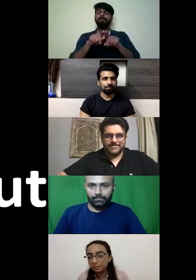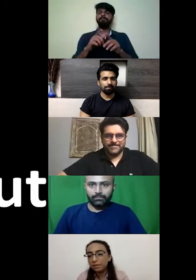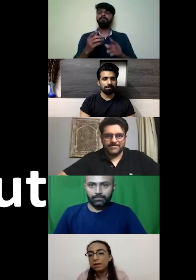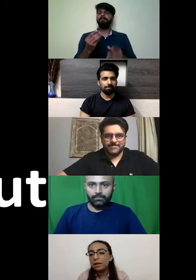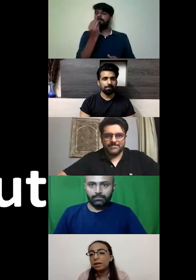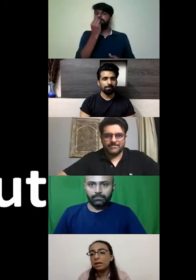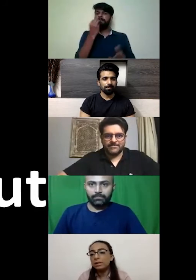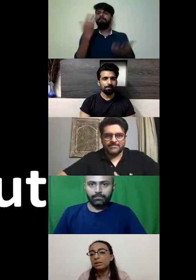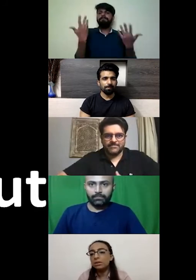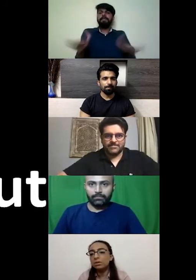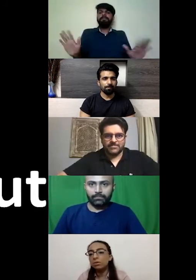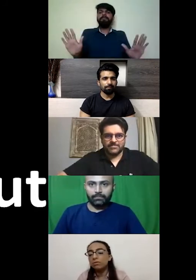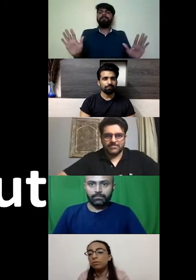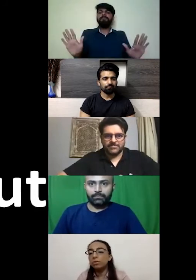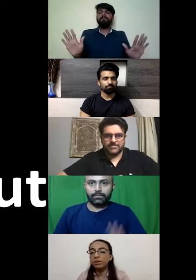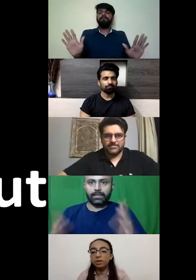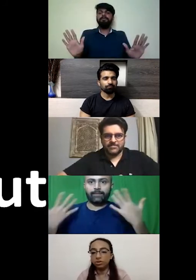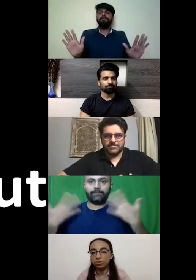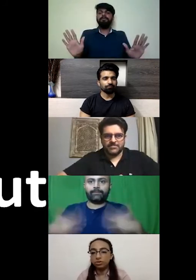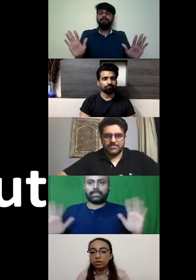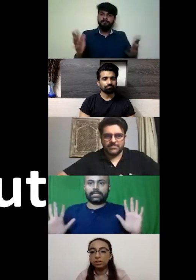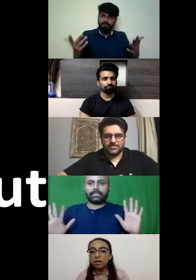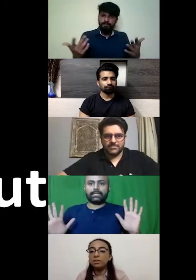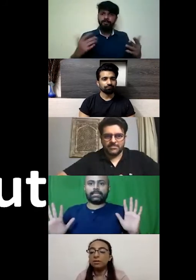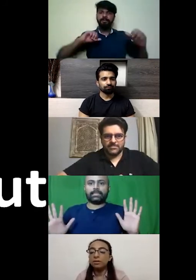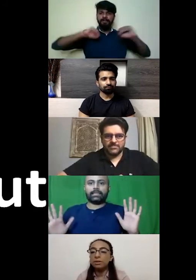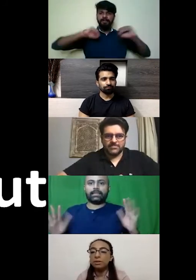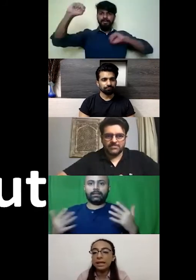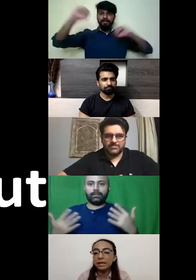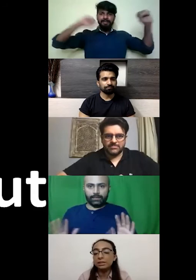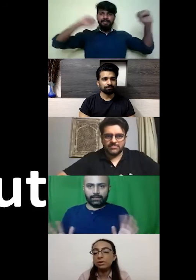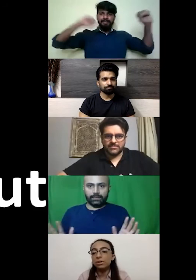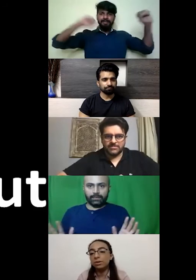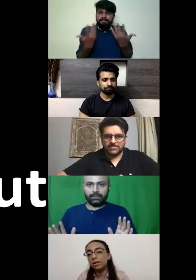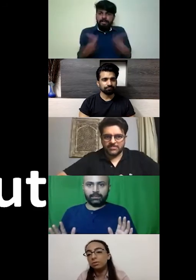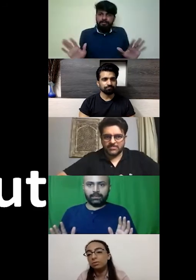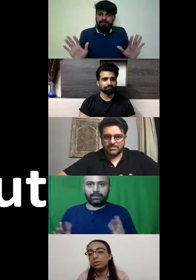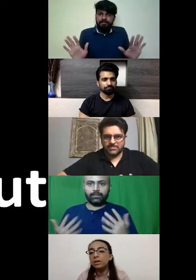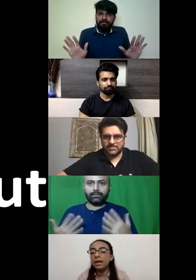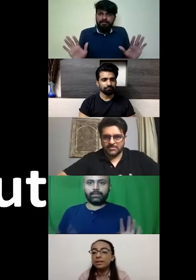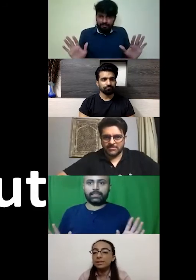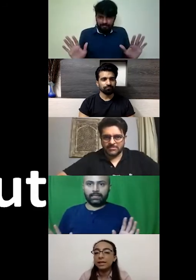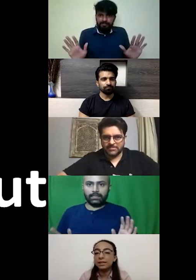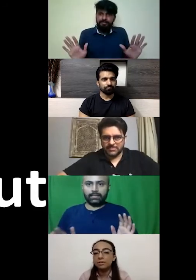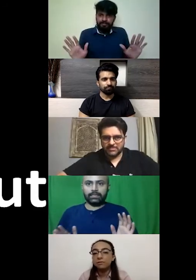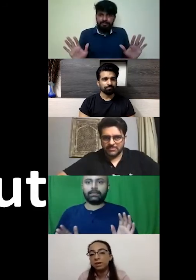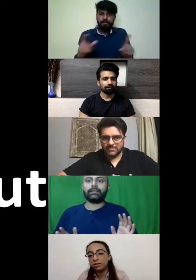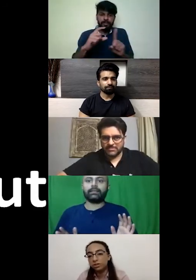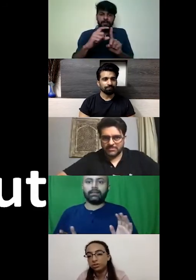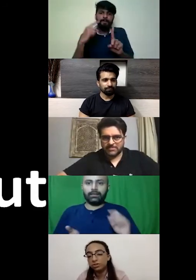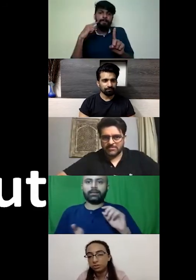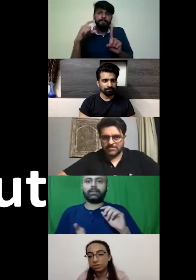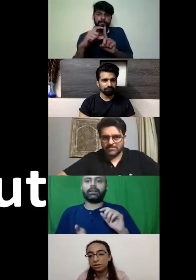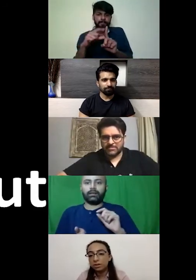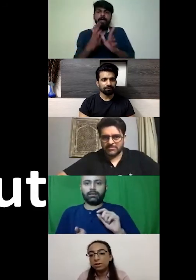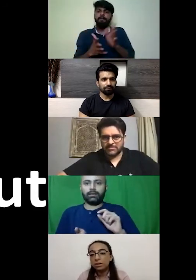Did is, food finish. Did is not really used. Exercise